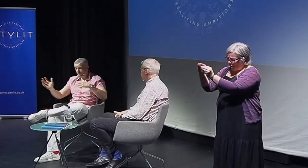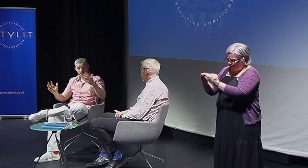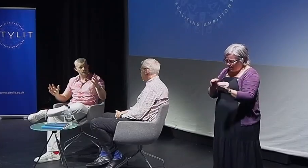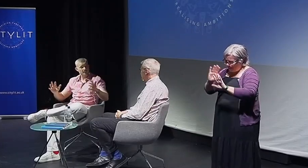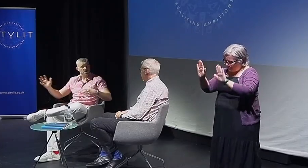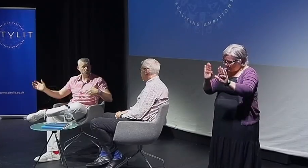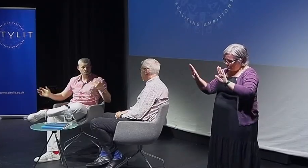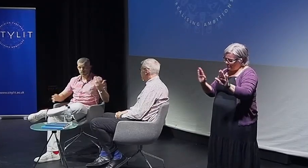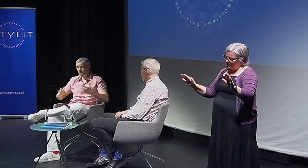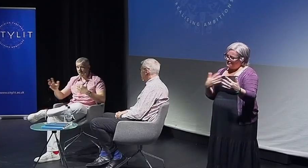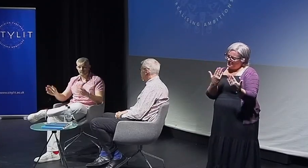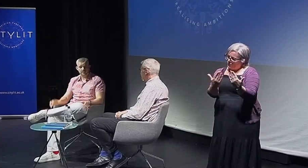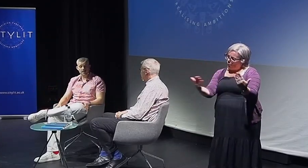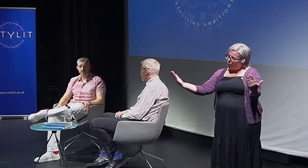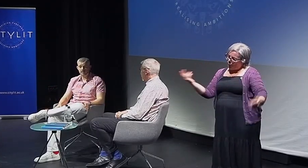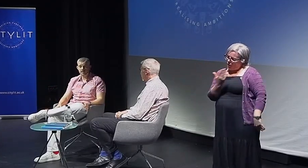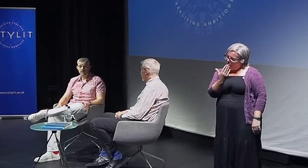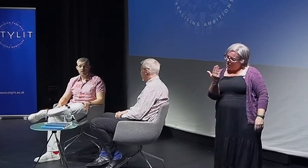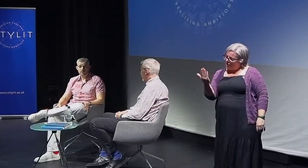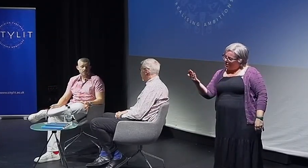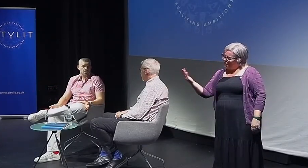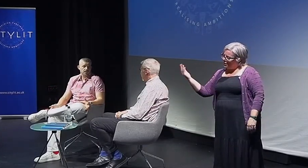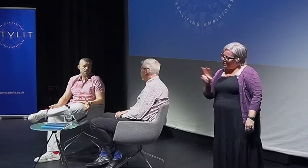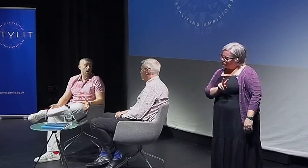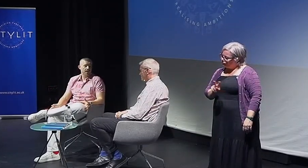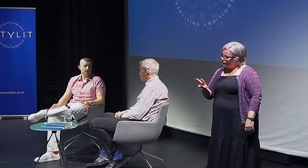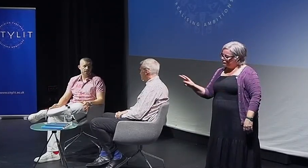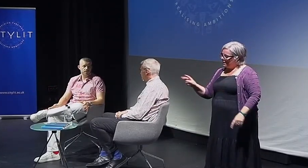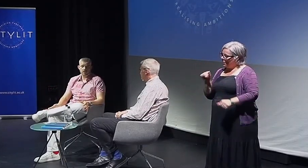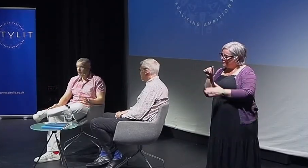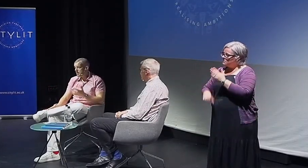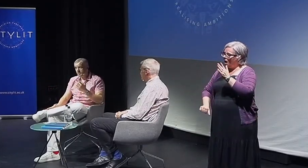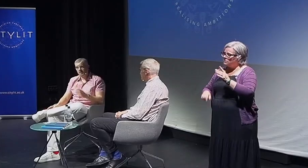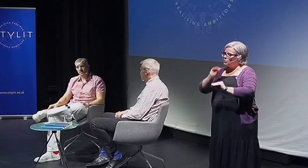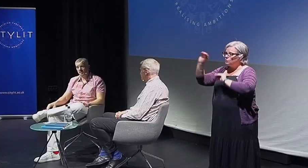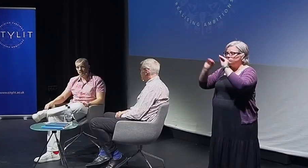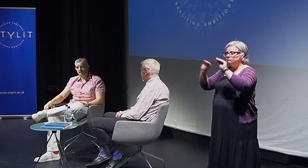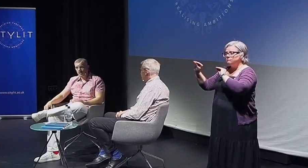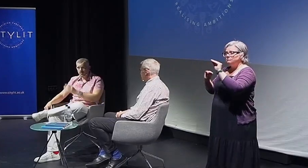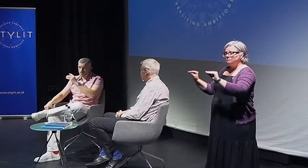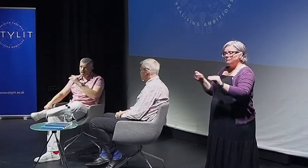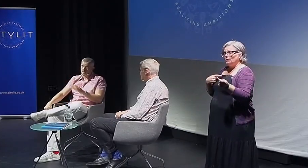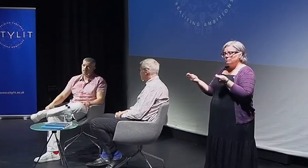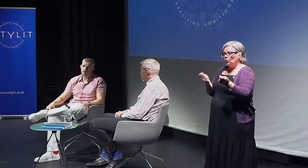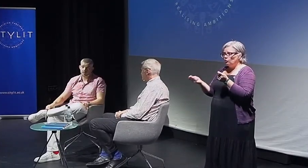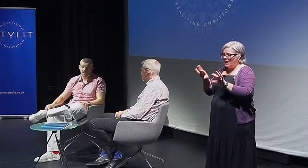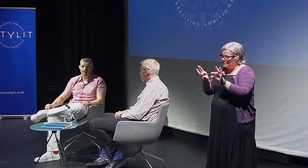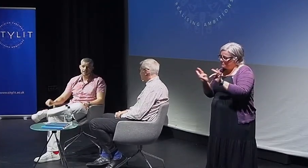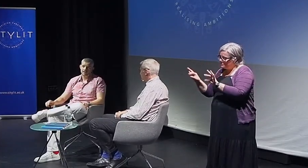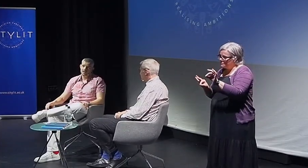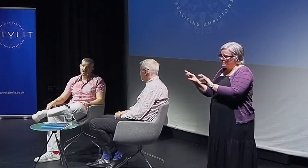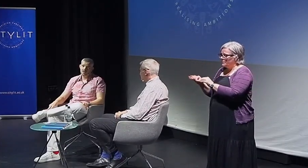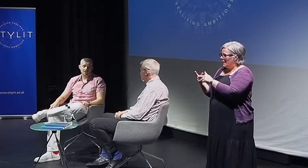all there, propped up against the wall and on plinths and stuff, and then we just started. And I think when you curate, you've just got to start, and Ian was amazing with me all